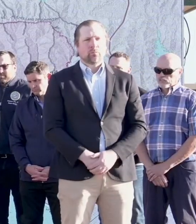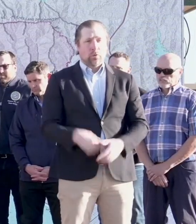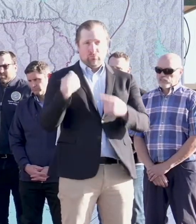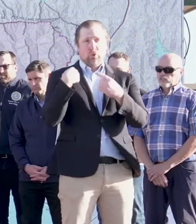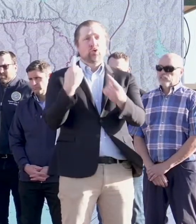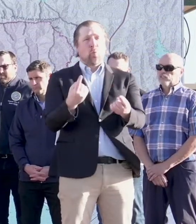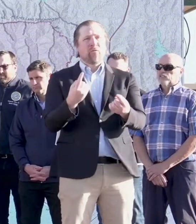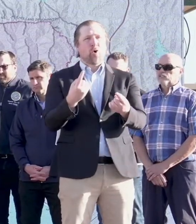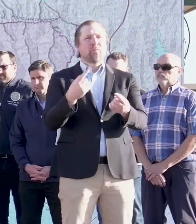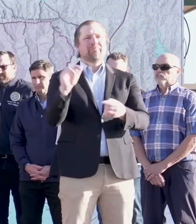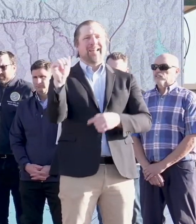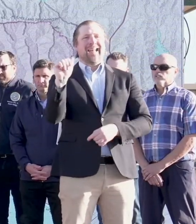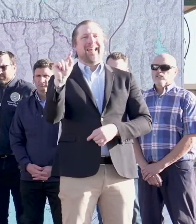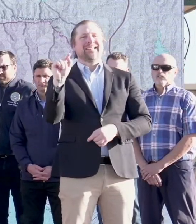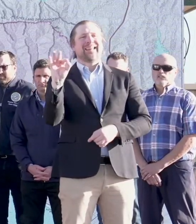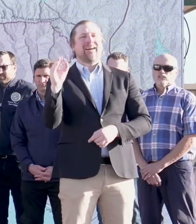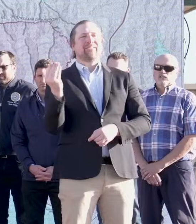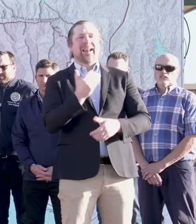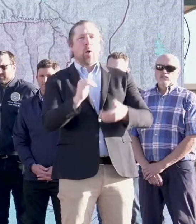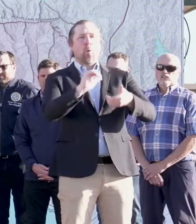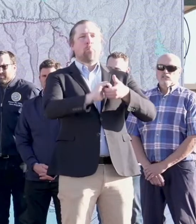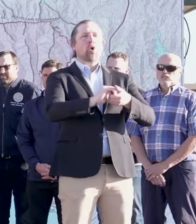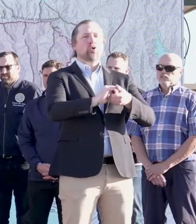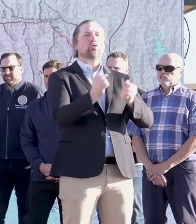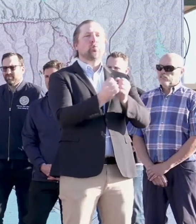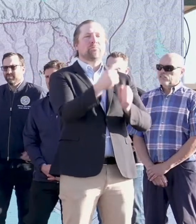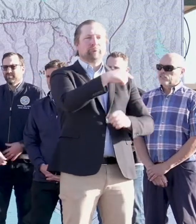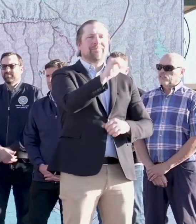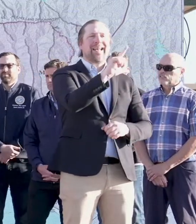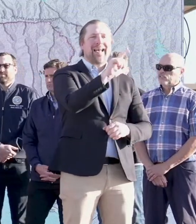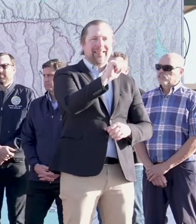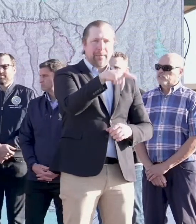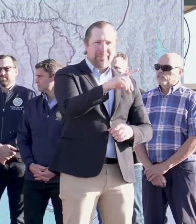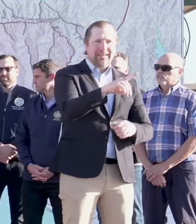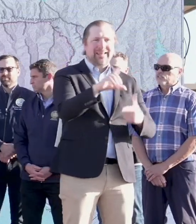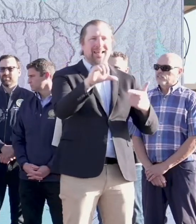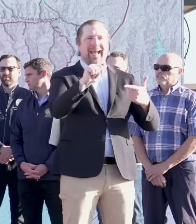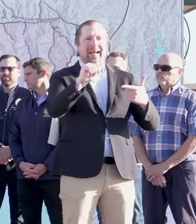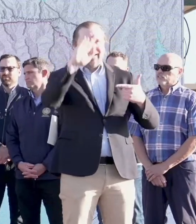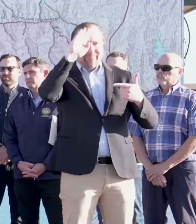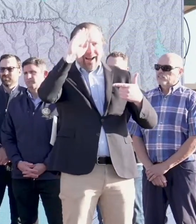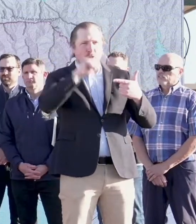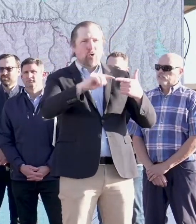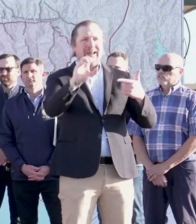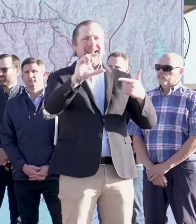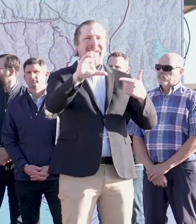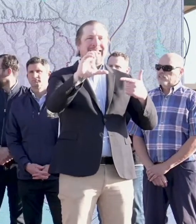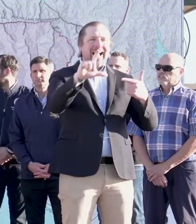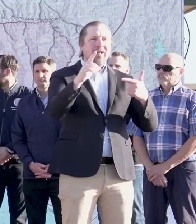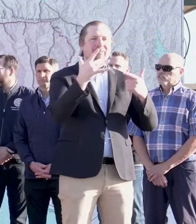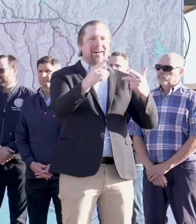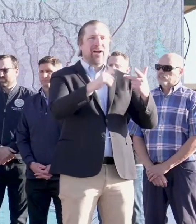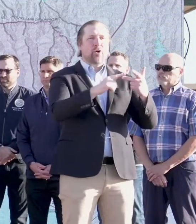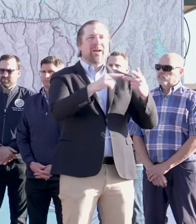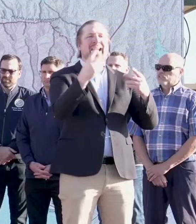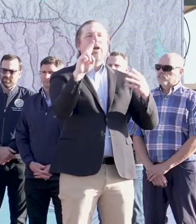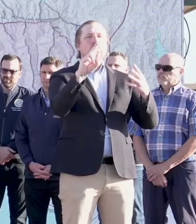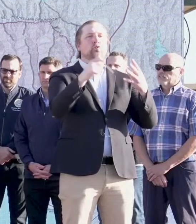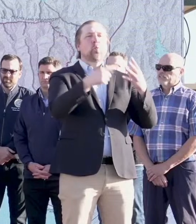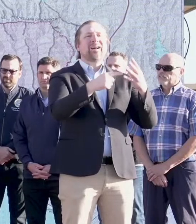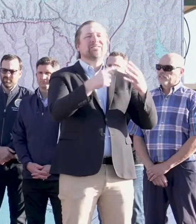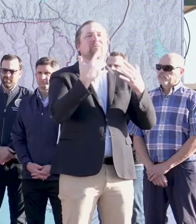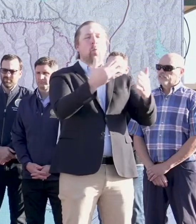far, ATF and our partners at LAPD, the LA Fire Department, CAL FIRE, and U.S. Forest Service